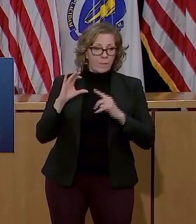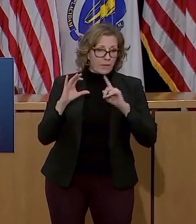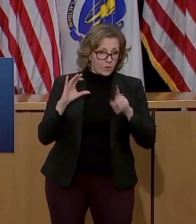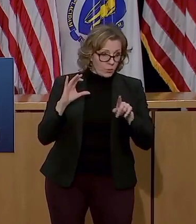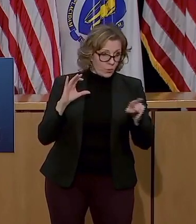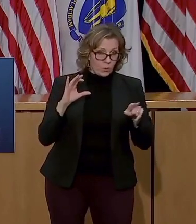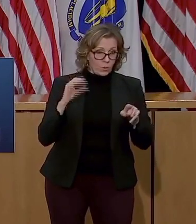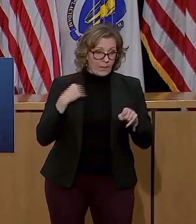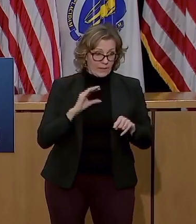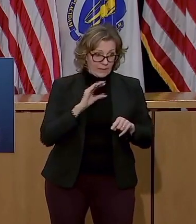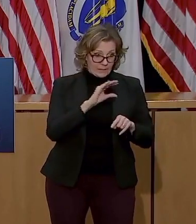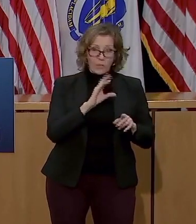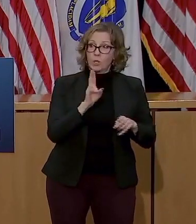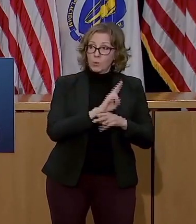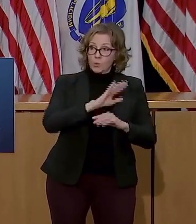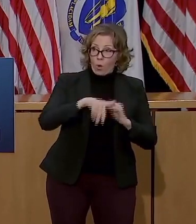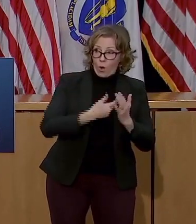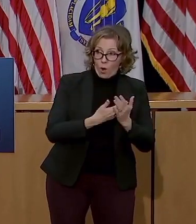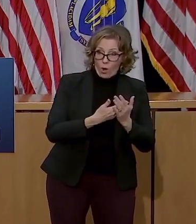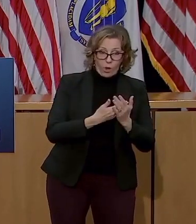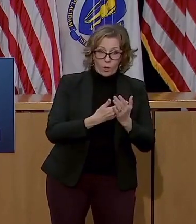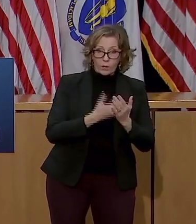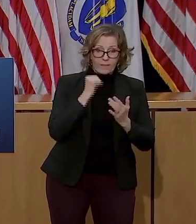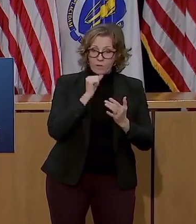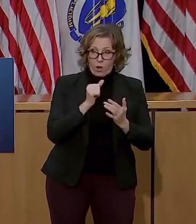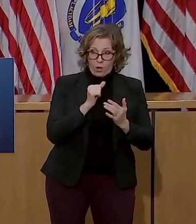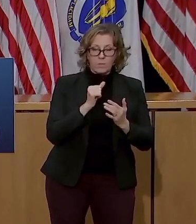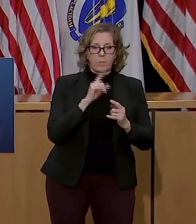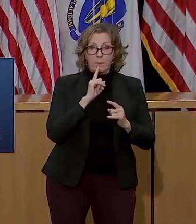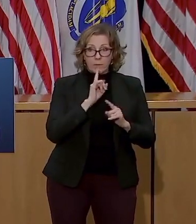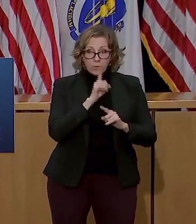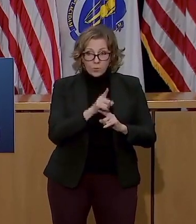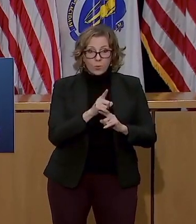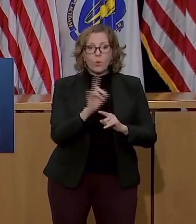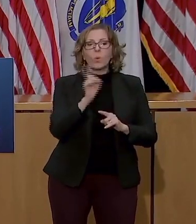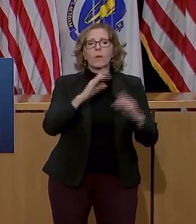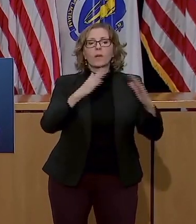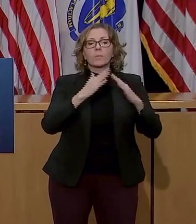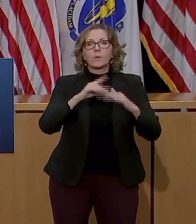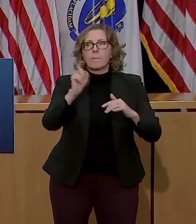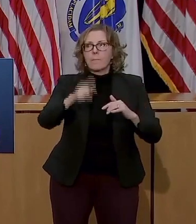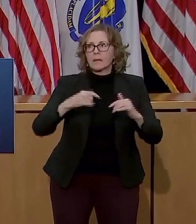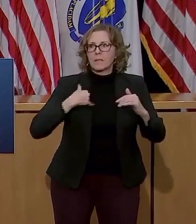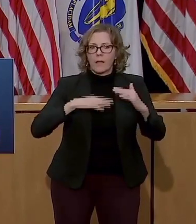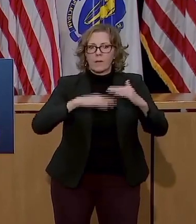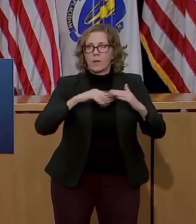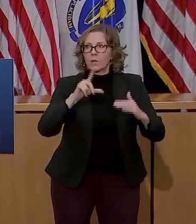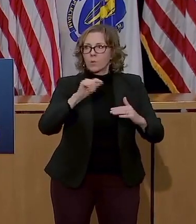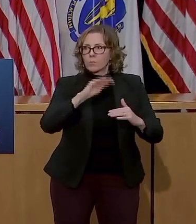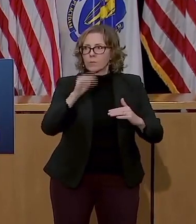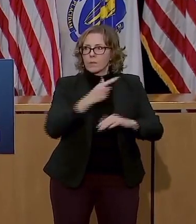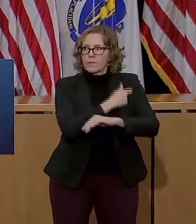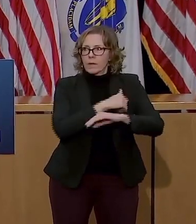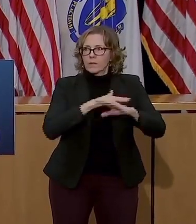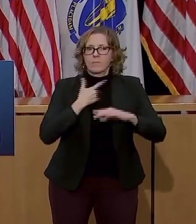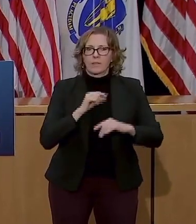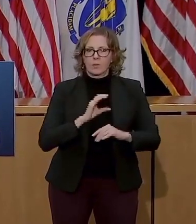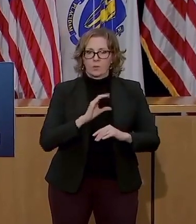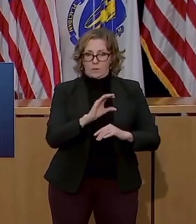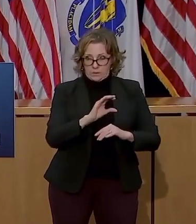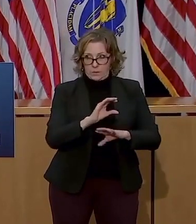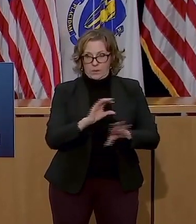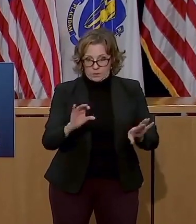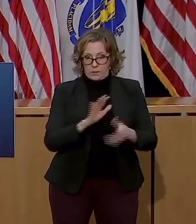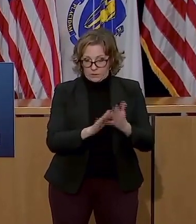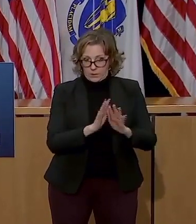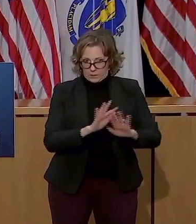those communities receive the 20% and also that they're being used. I mean, that is also one of the things that we clearly